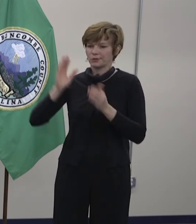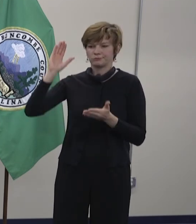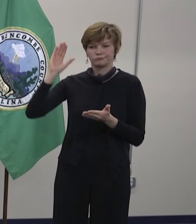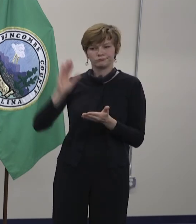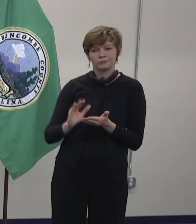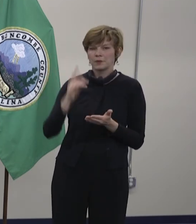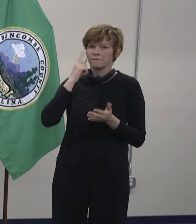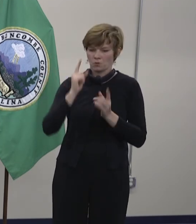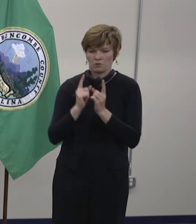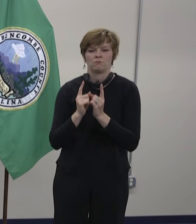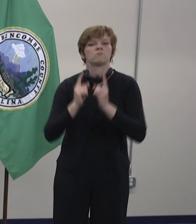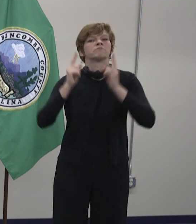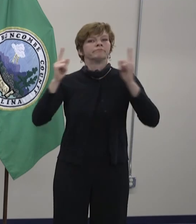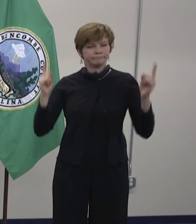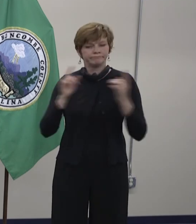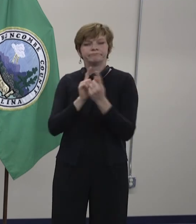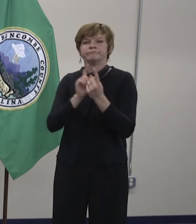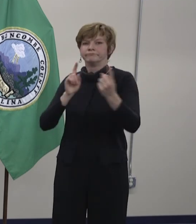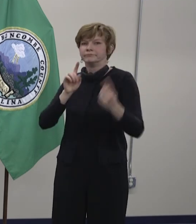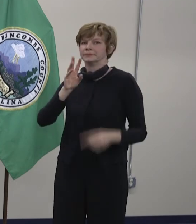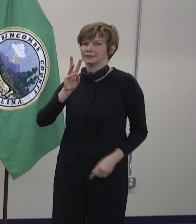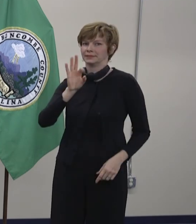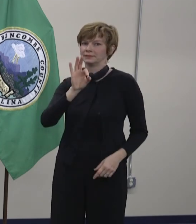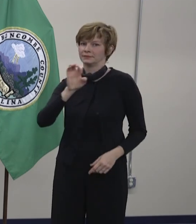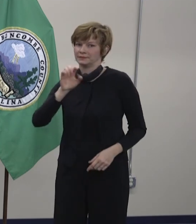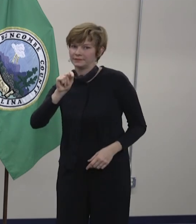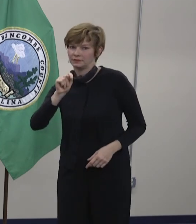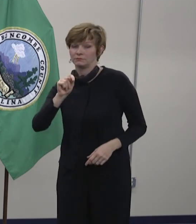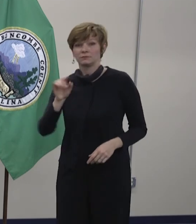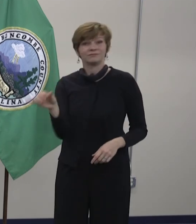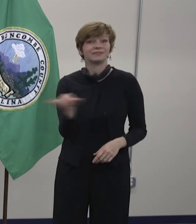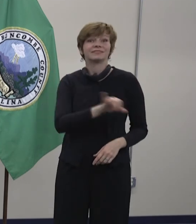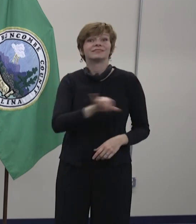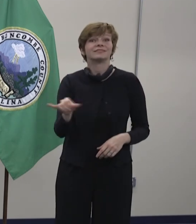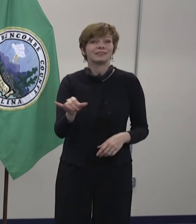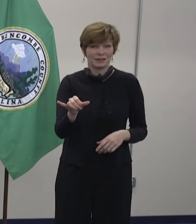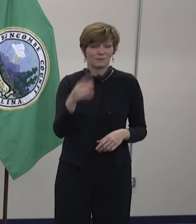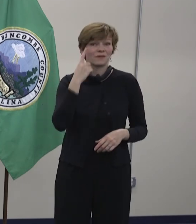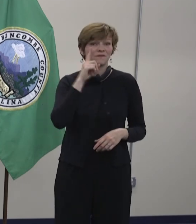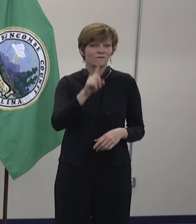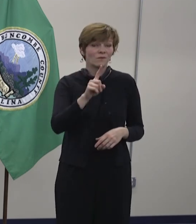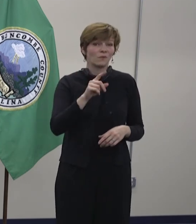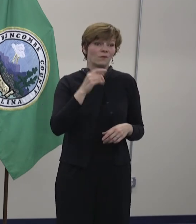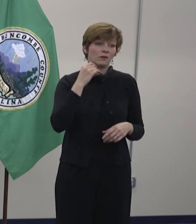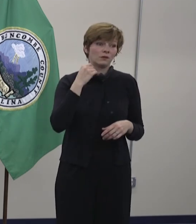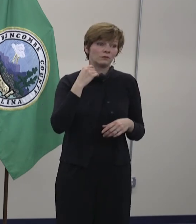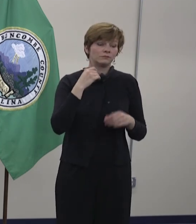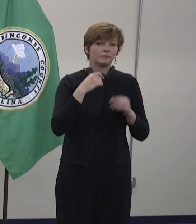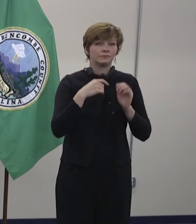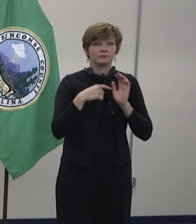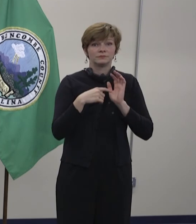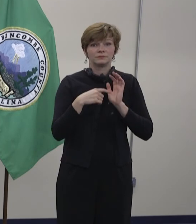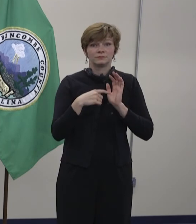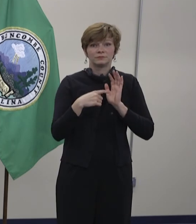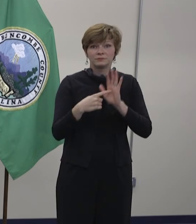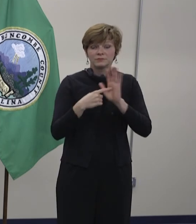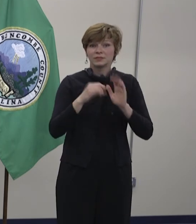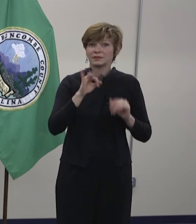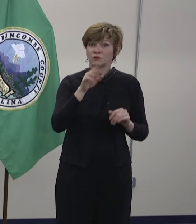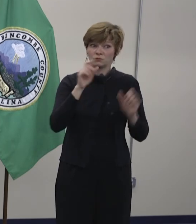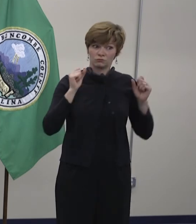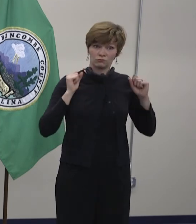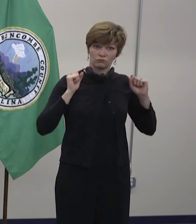spacing. This 6-foot interval also applies to the distance on persons who are sitting at a workout